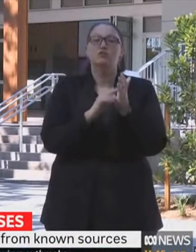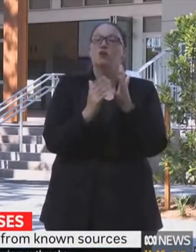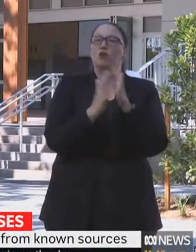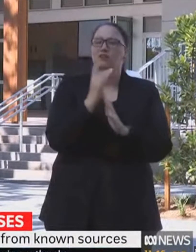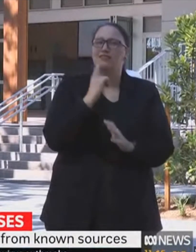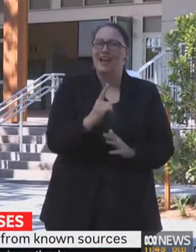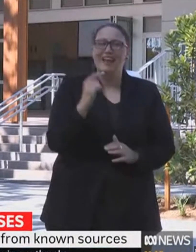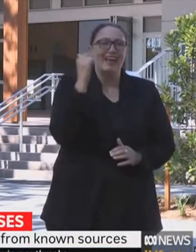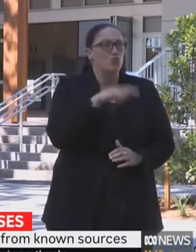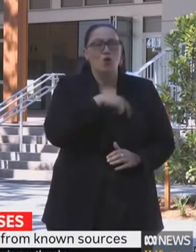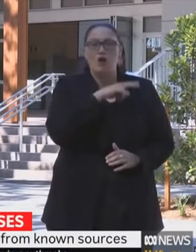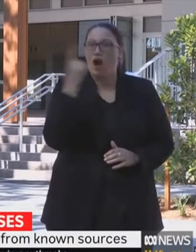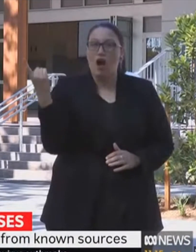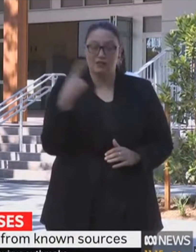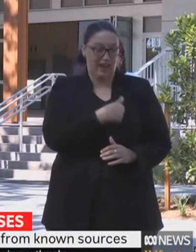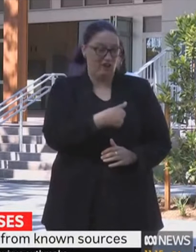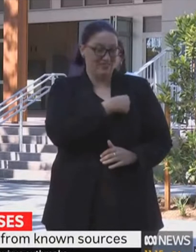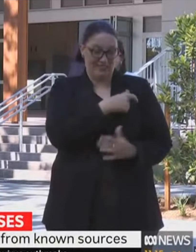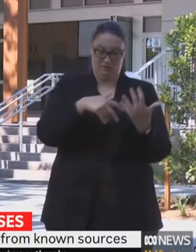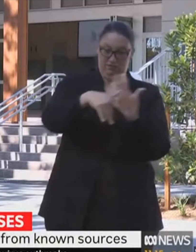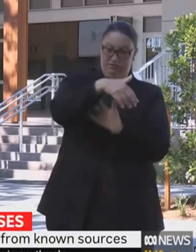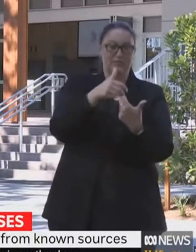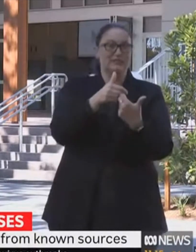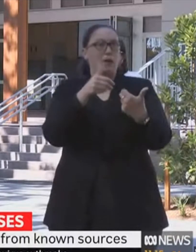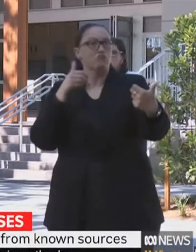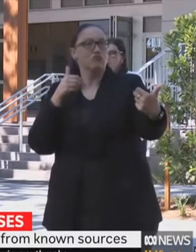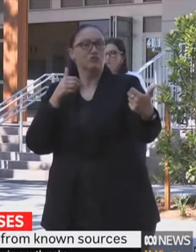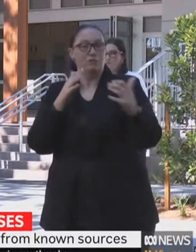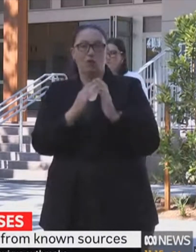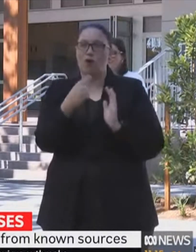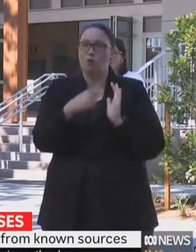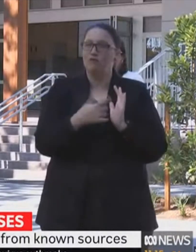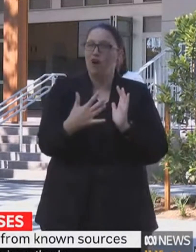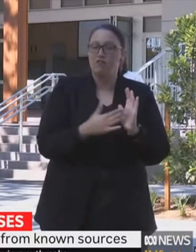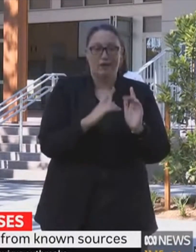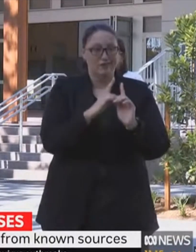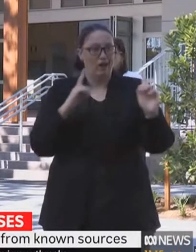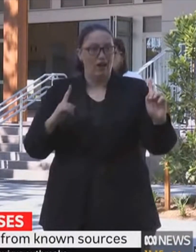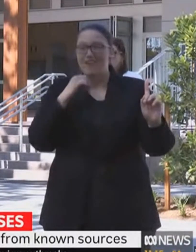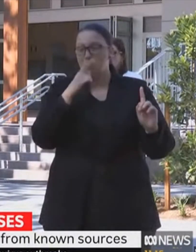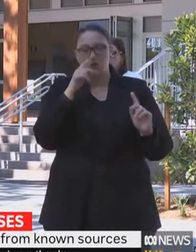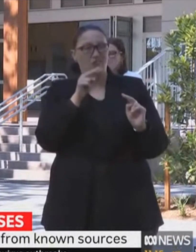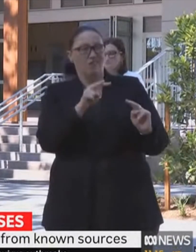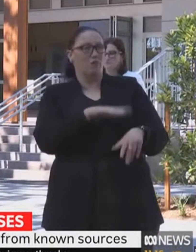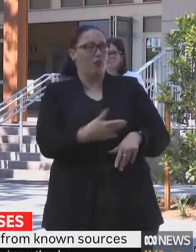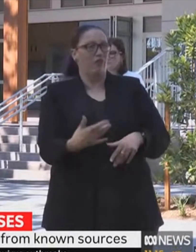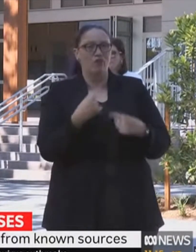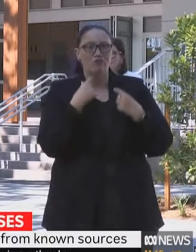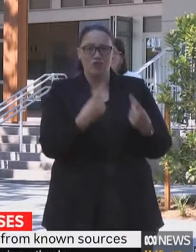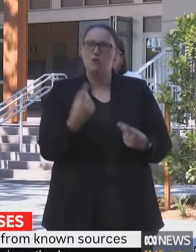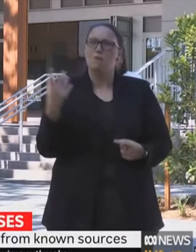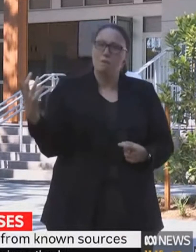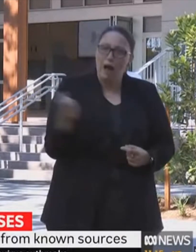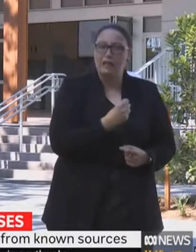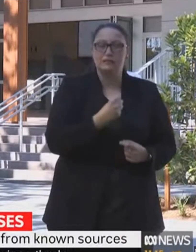social distancing where you're going, if you cannot guarantee that people will around you respect that social distancing,